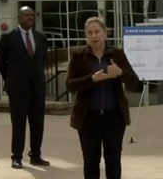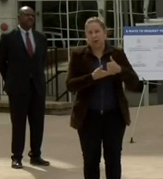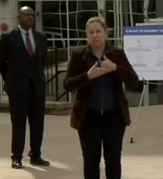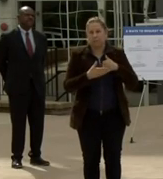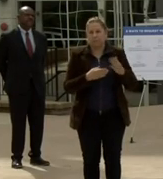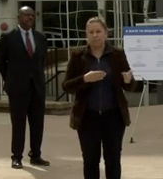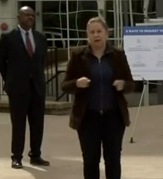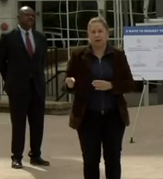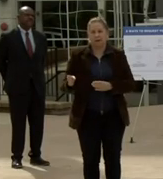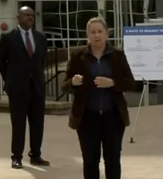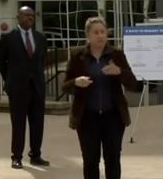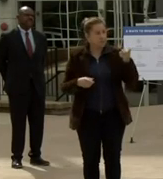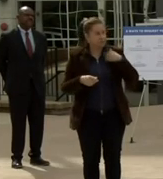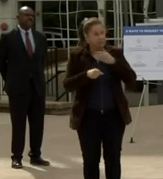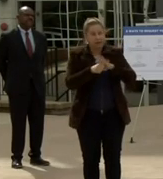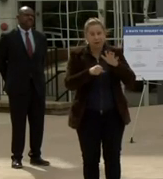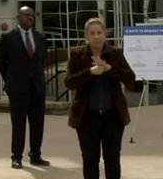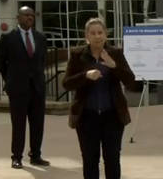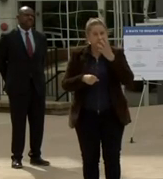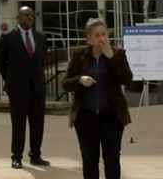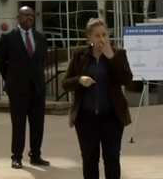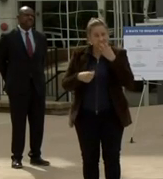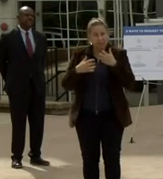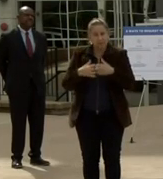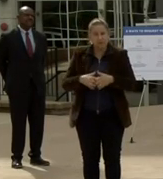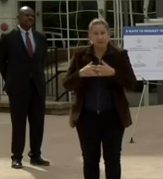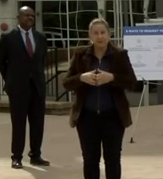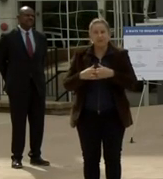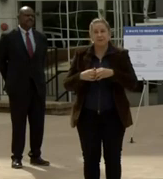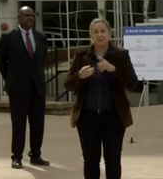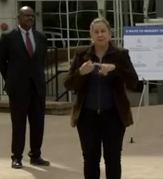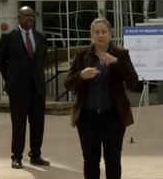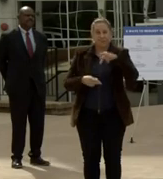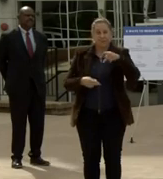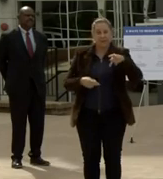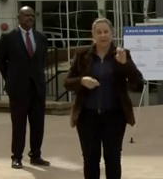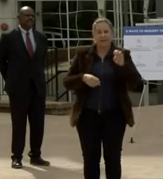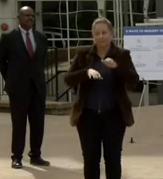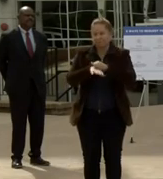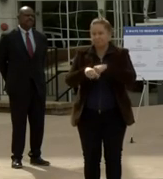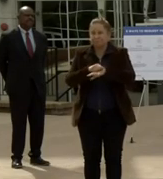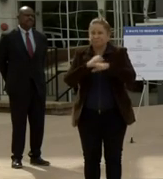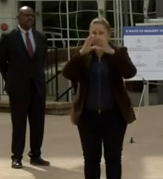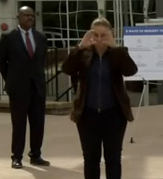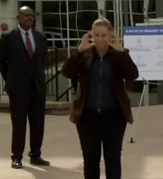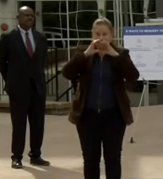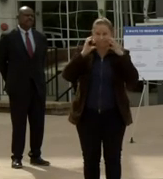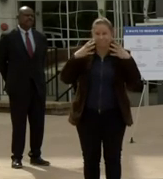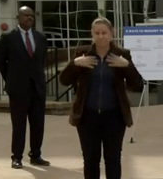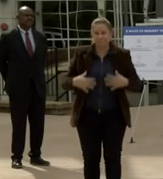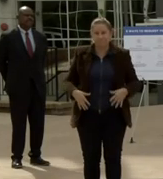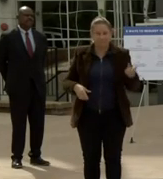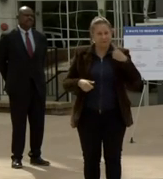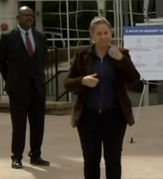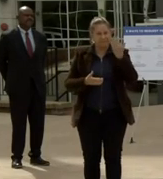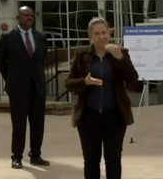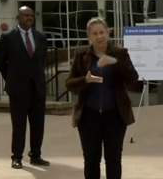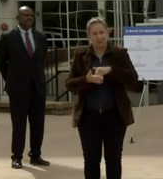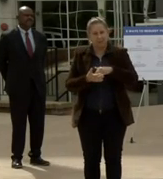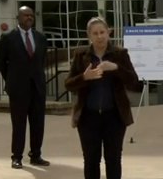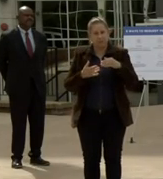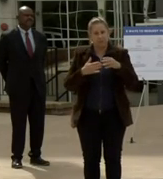Ventilators and PPE at this point. I know you're the city, you allocated $15 million to purchase more ventilators, but at this point, do you have enough ventilators and